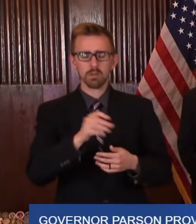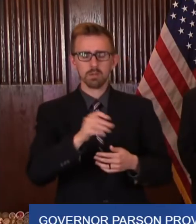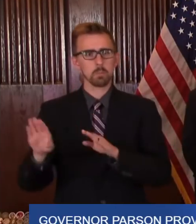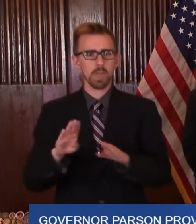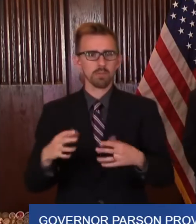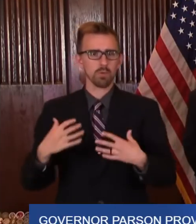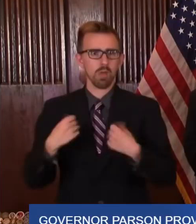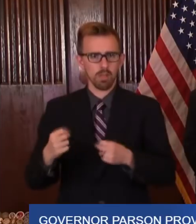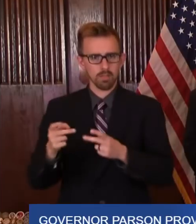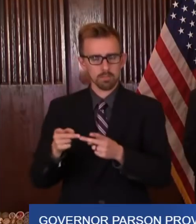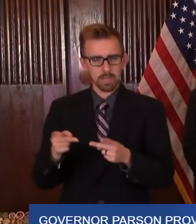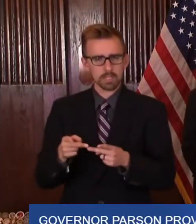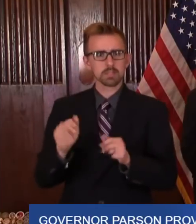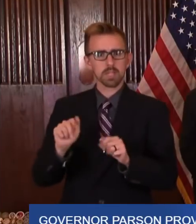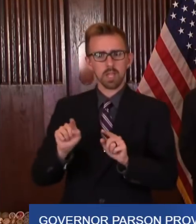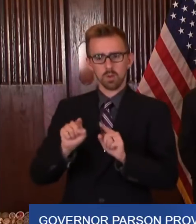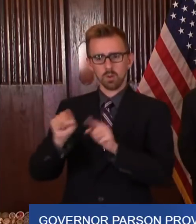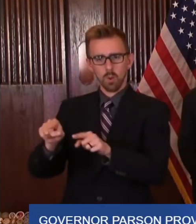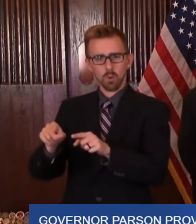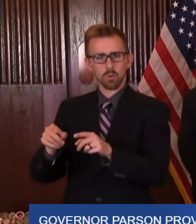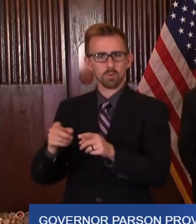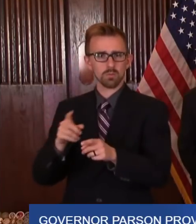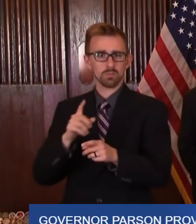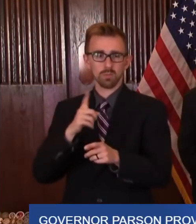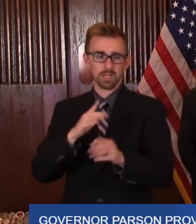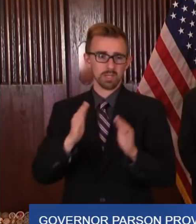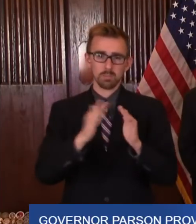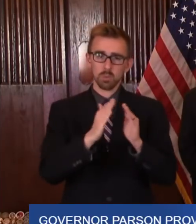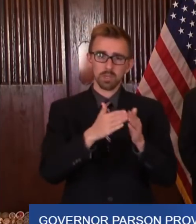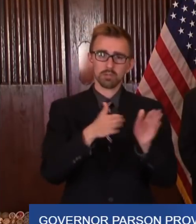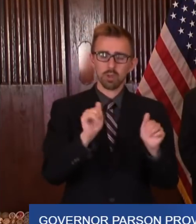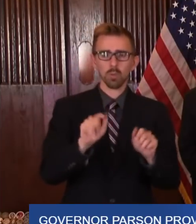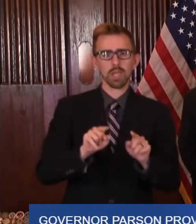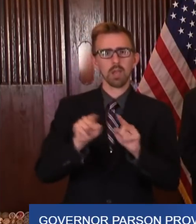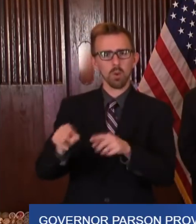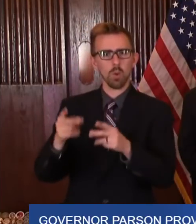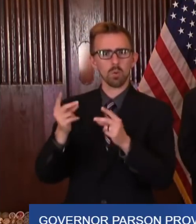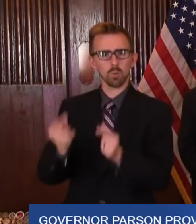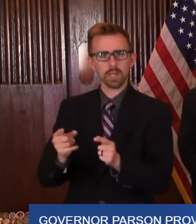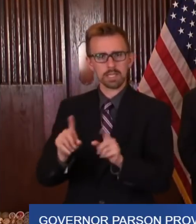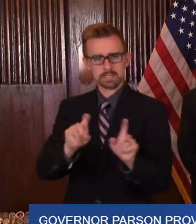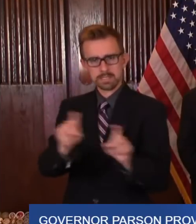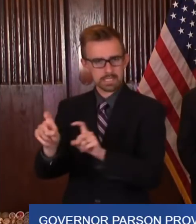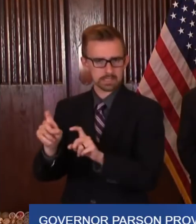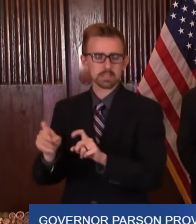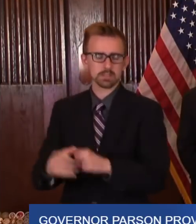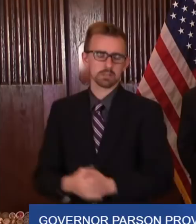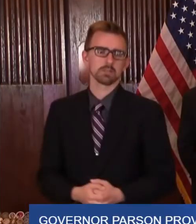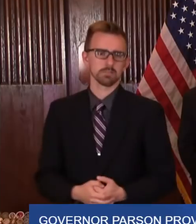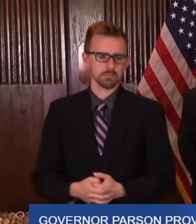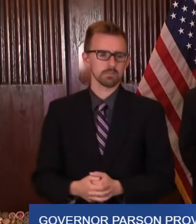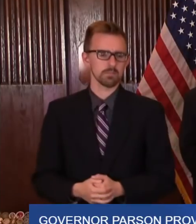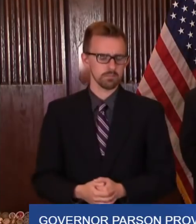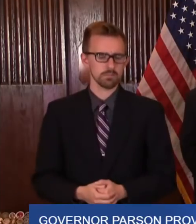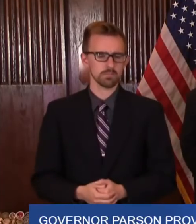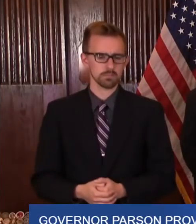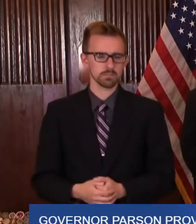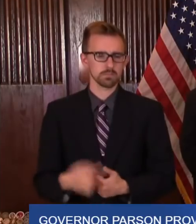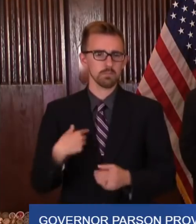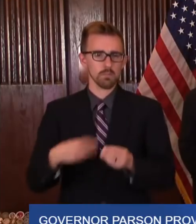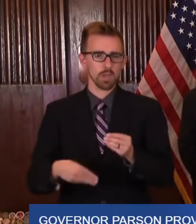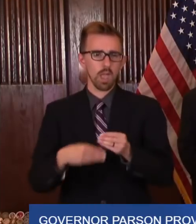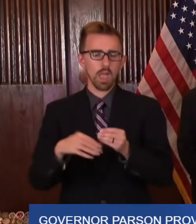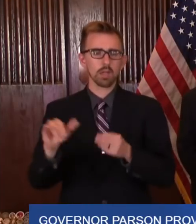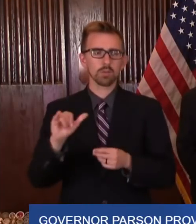behavioral health place, go in very quickly, or maybe just a community, and very quickly do rapid testing. I would just